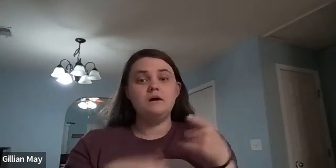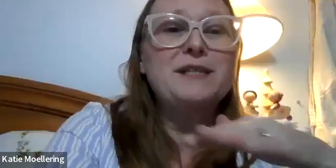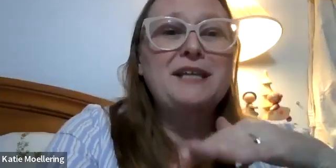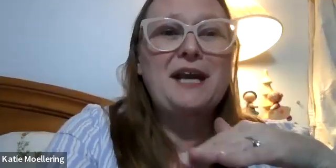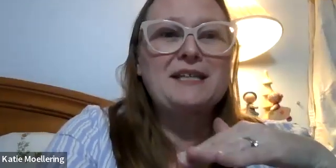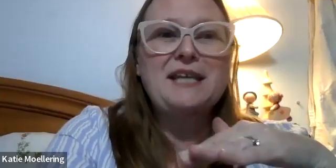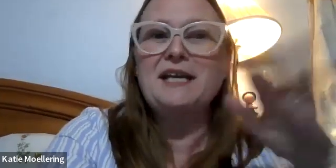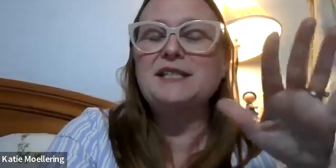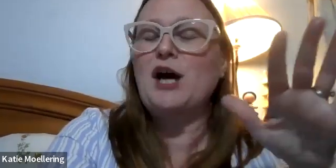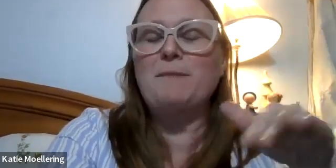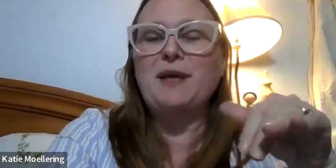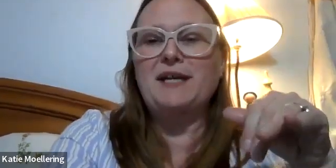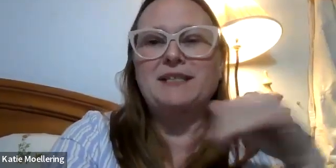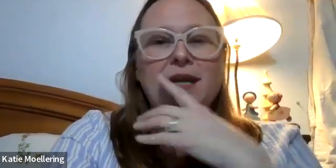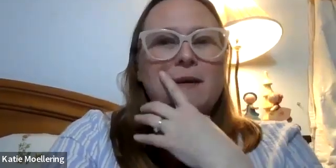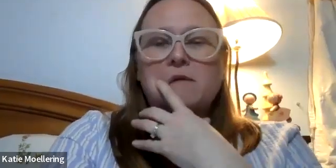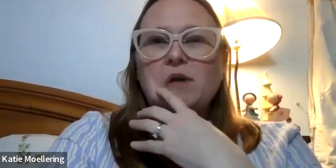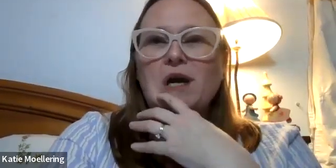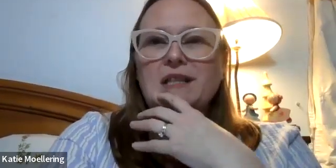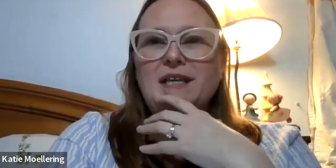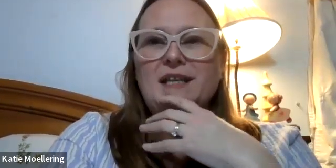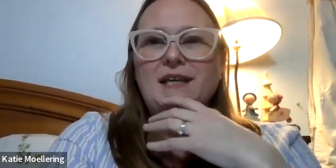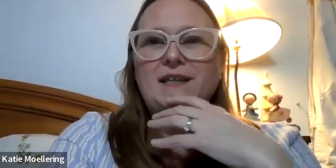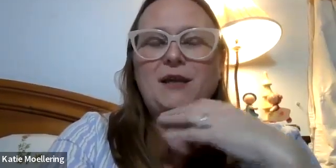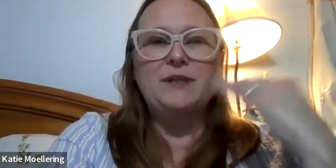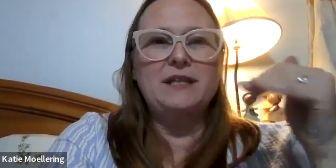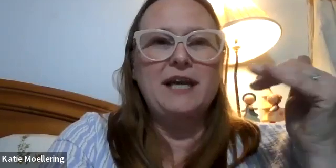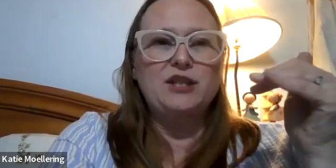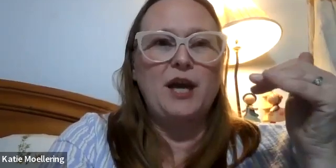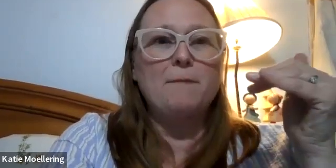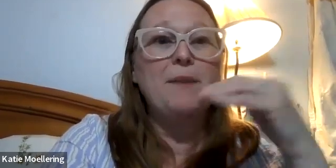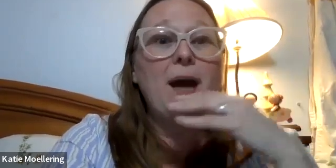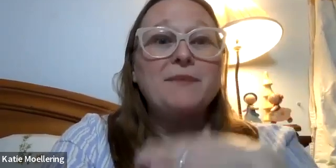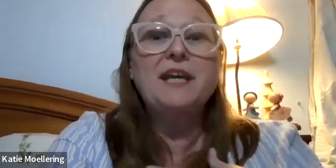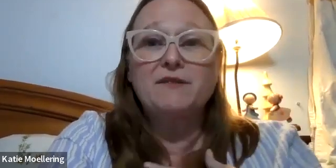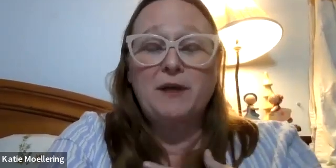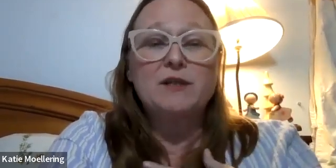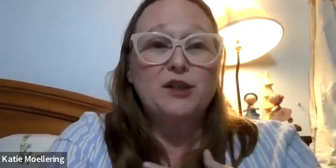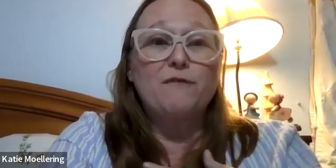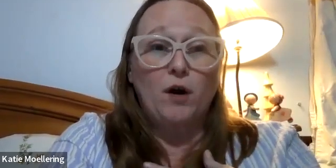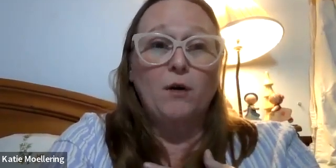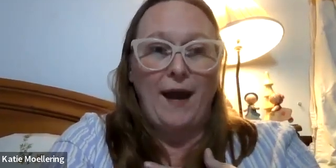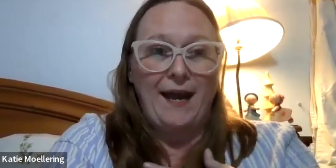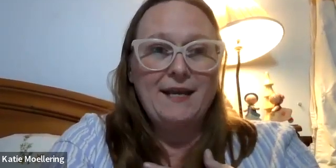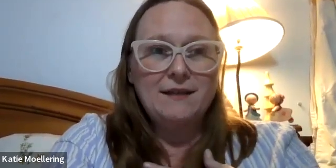the reason I asked that is not because, not that they would need catching up. I'm thinking of the parents that are far away